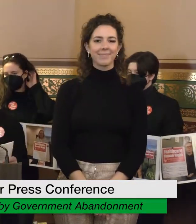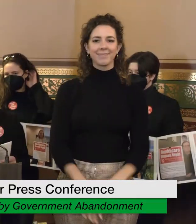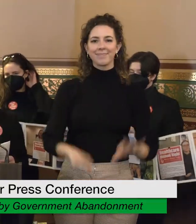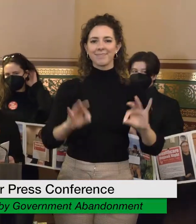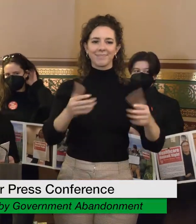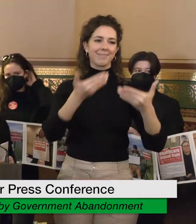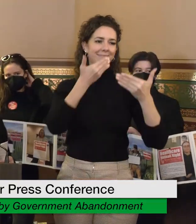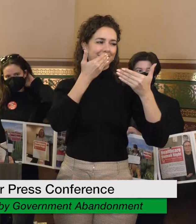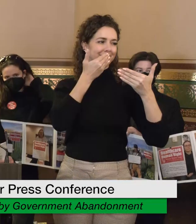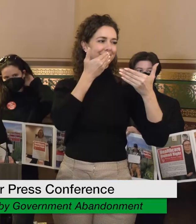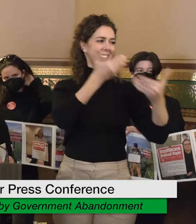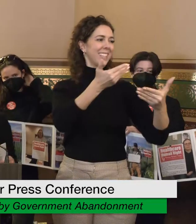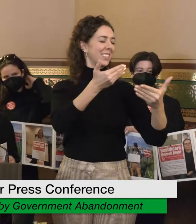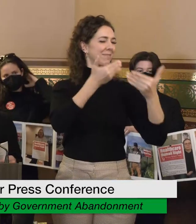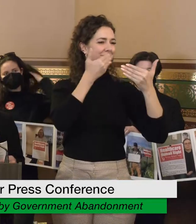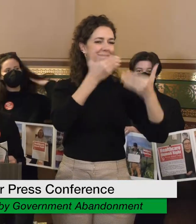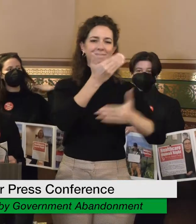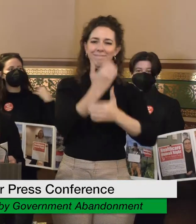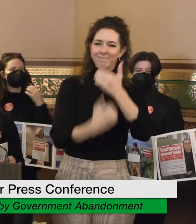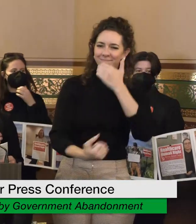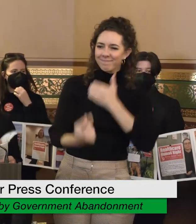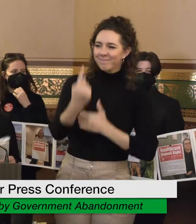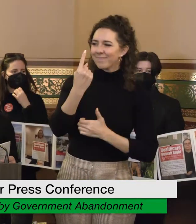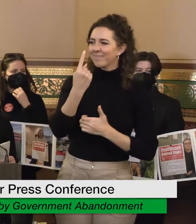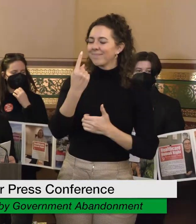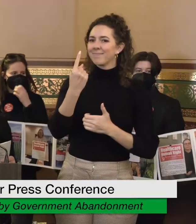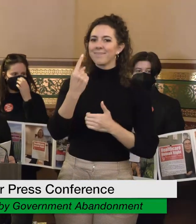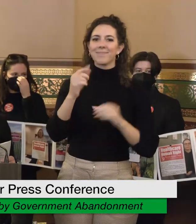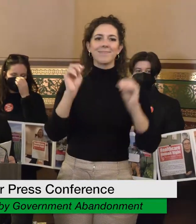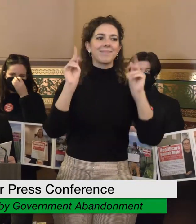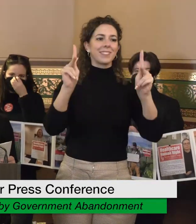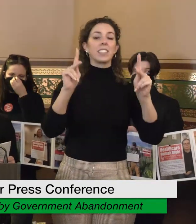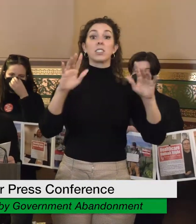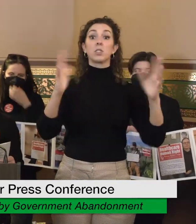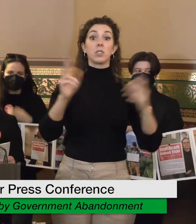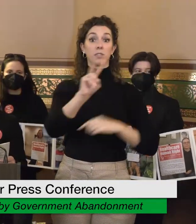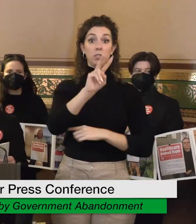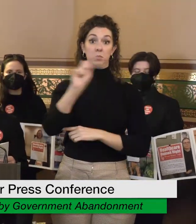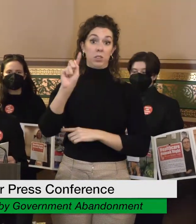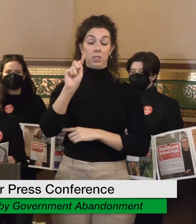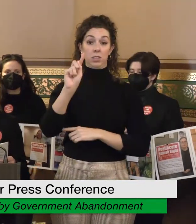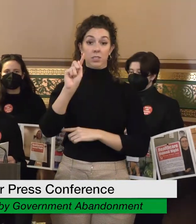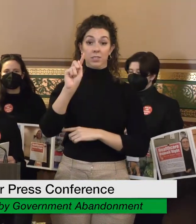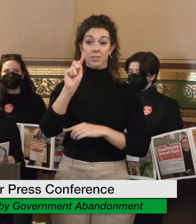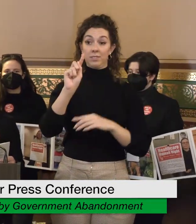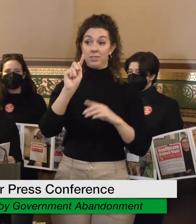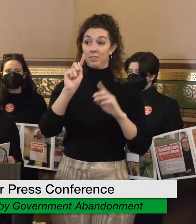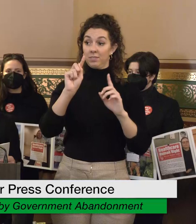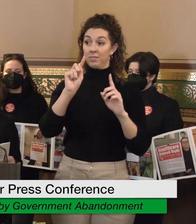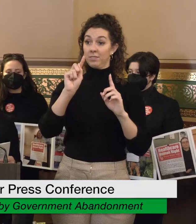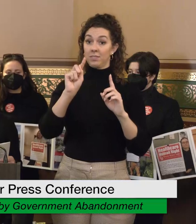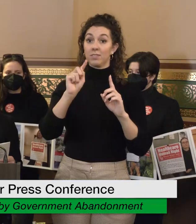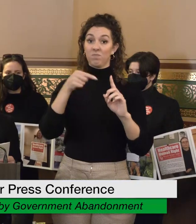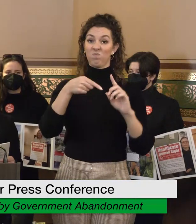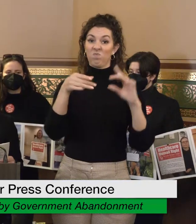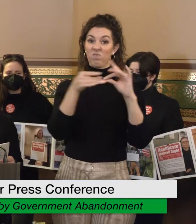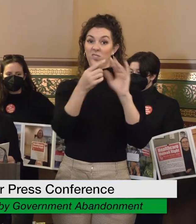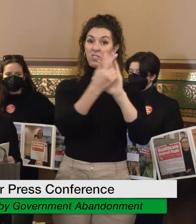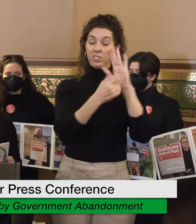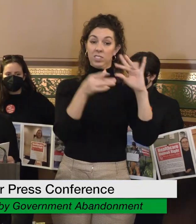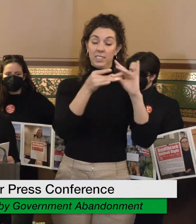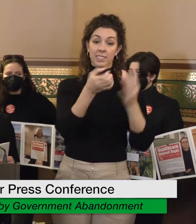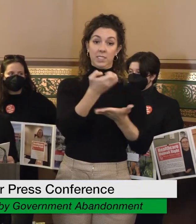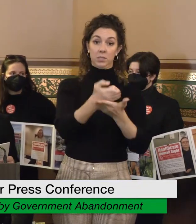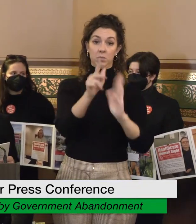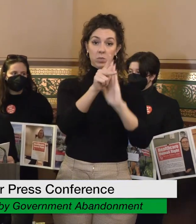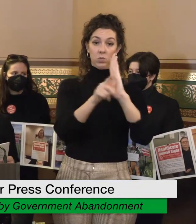Thank you, Hassan. Thank you, everyone. So, Vermont law states that our economic policies will recognize